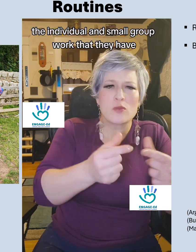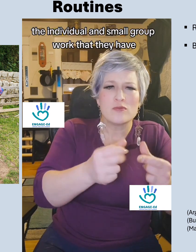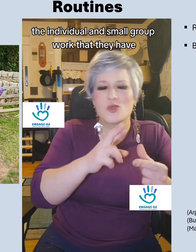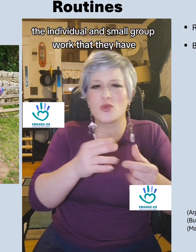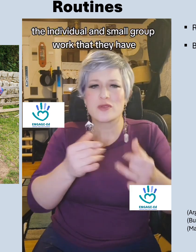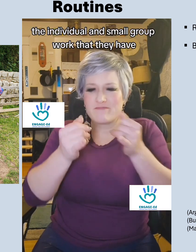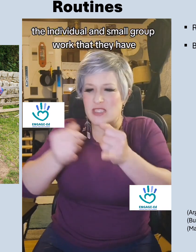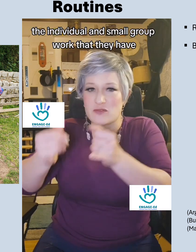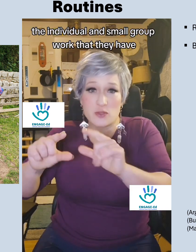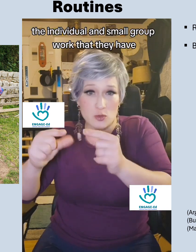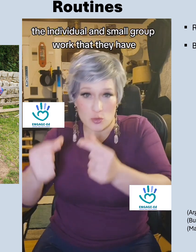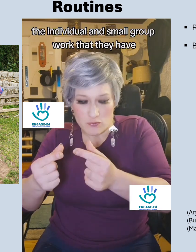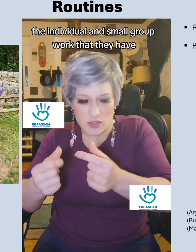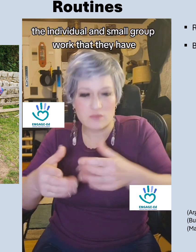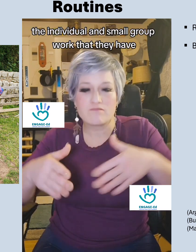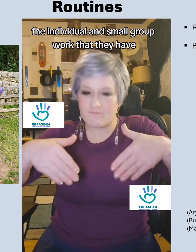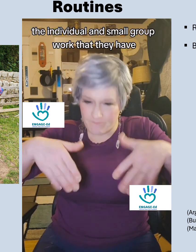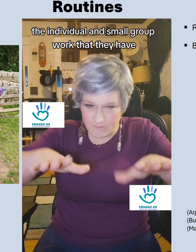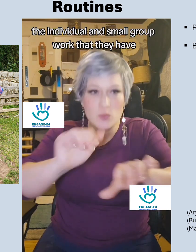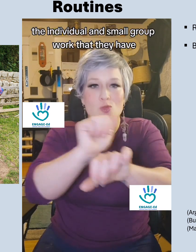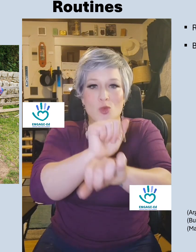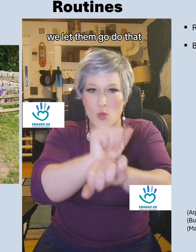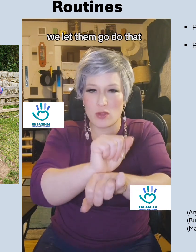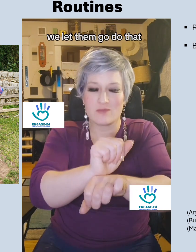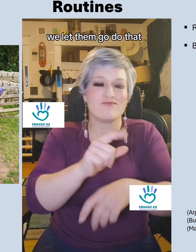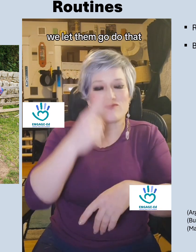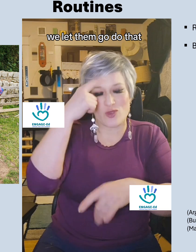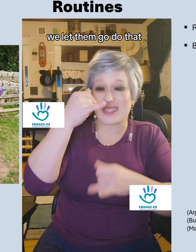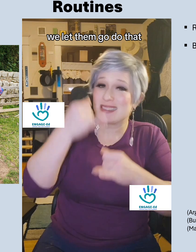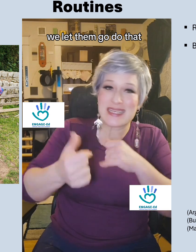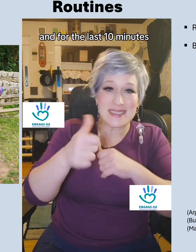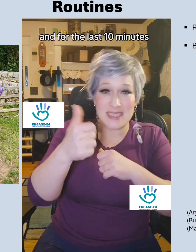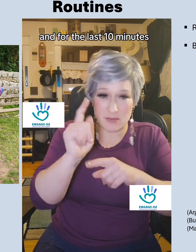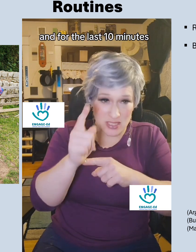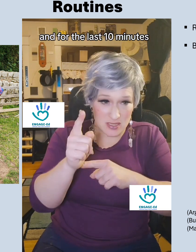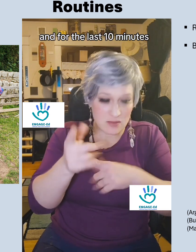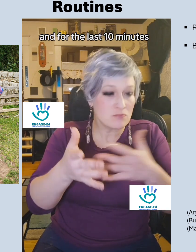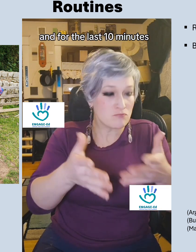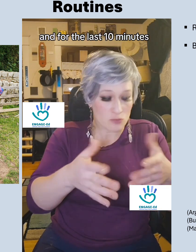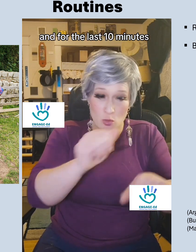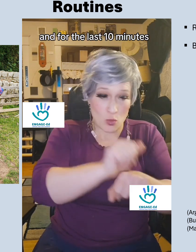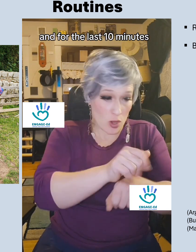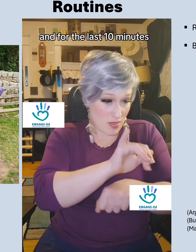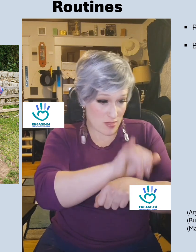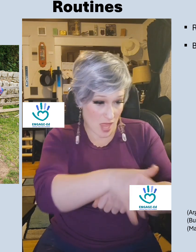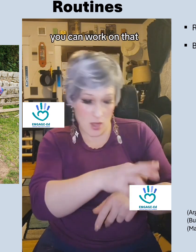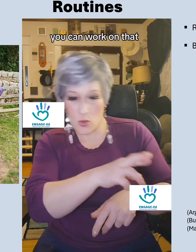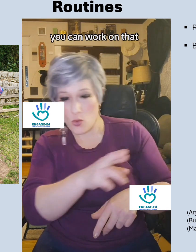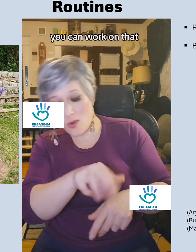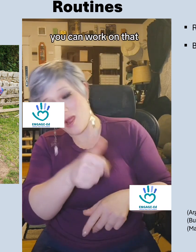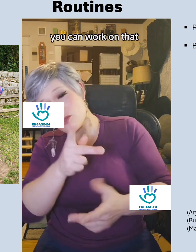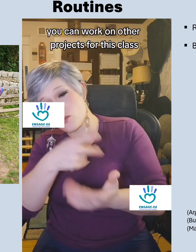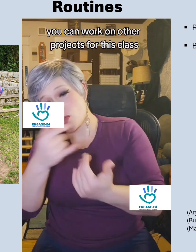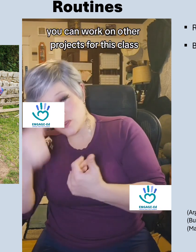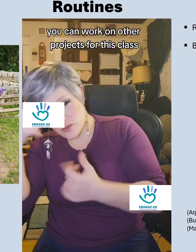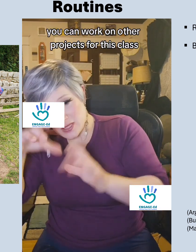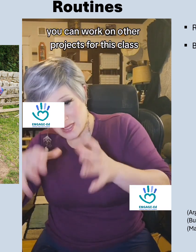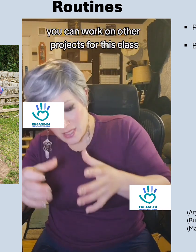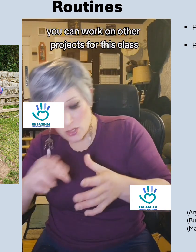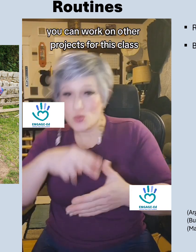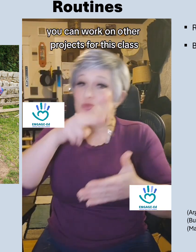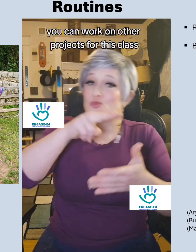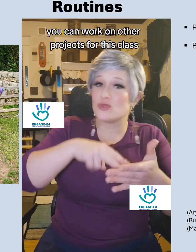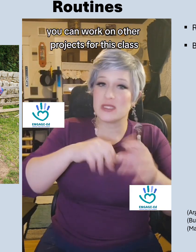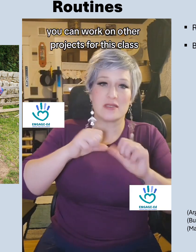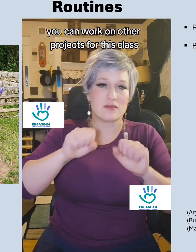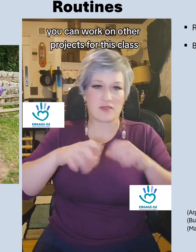the individual and small group work that they have, we let them go do that. And for the last 10 minutes, you can work on that. You can work on other